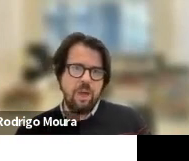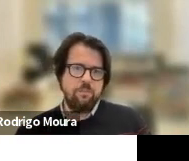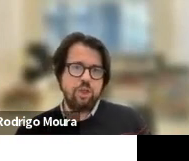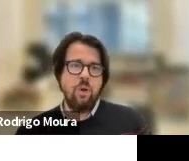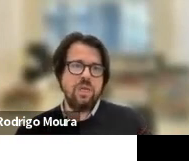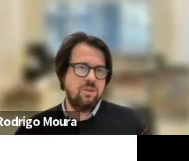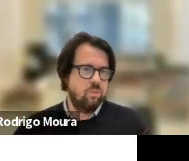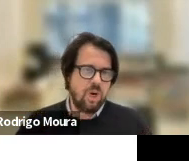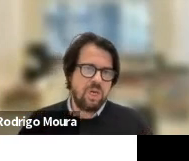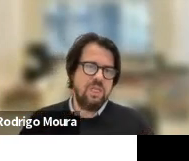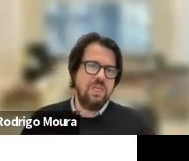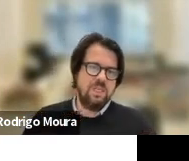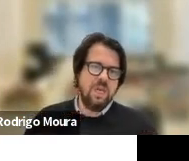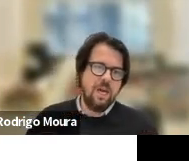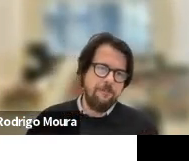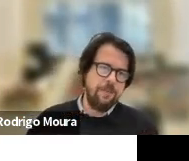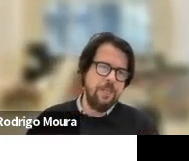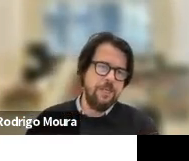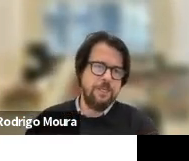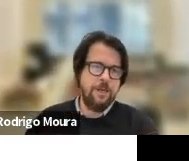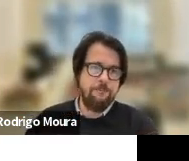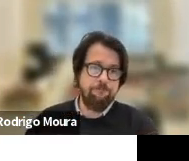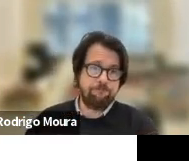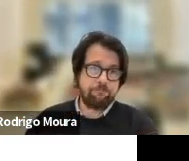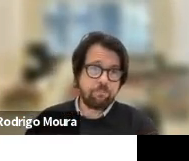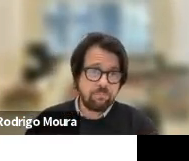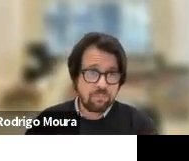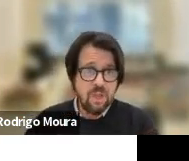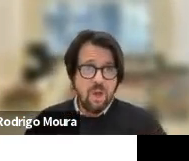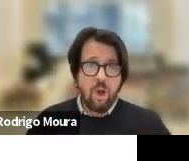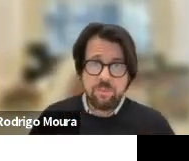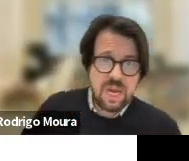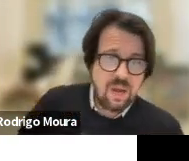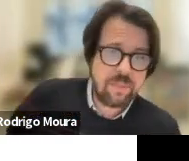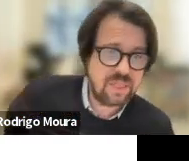first showing his work in his hometown,